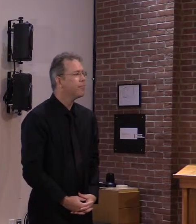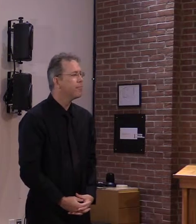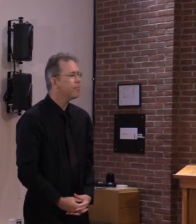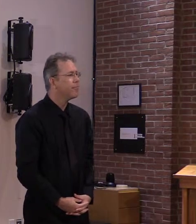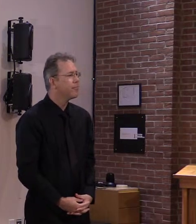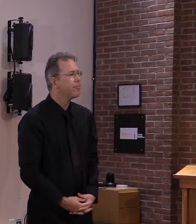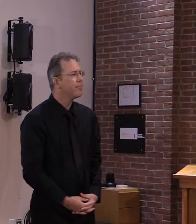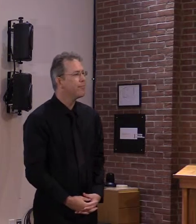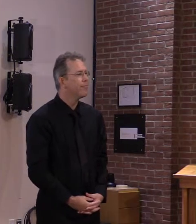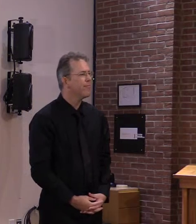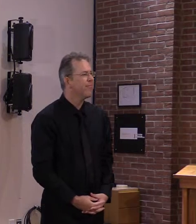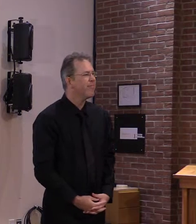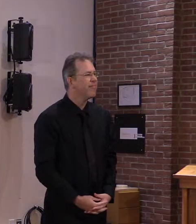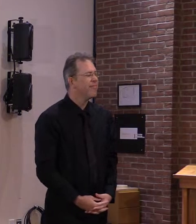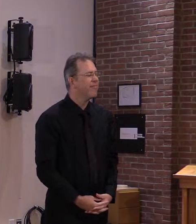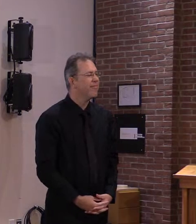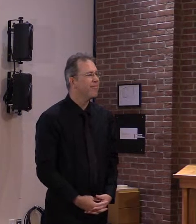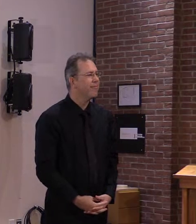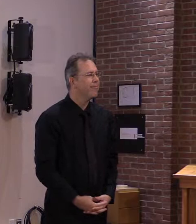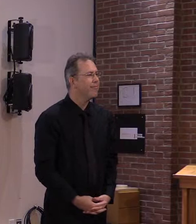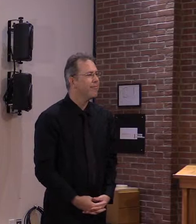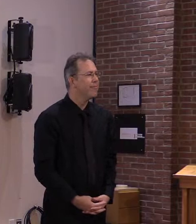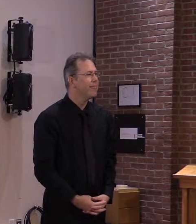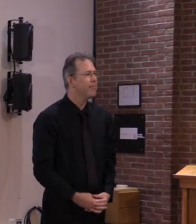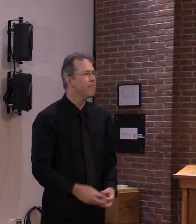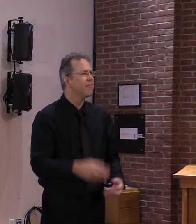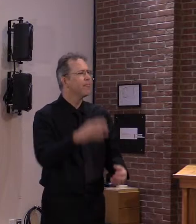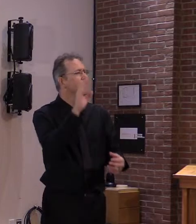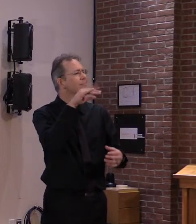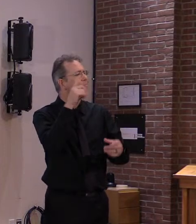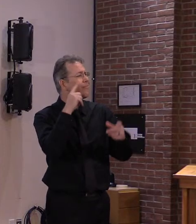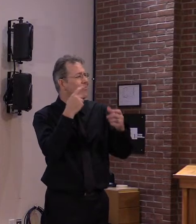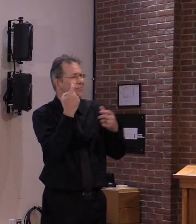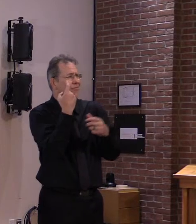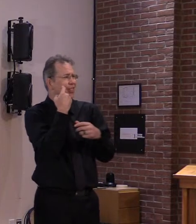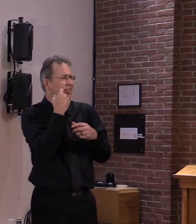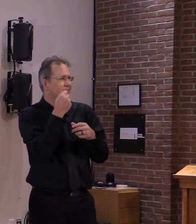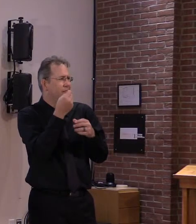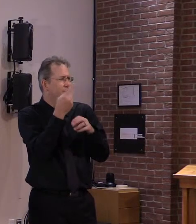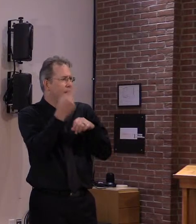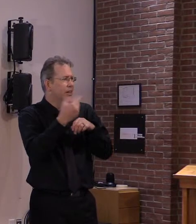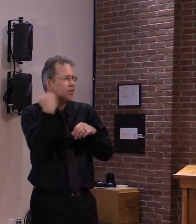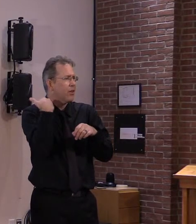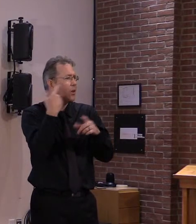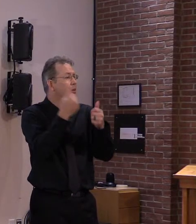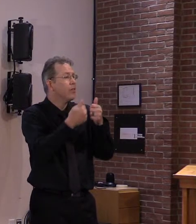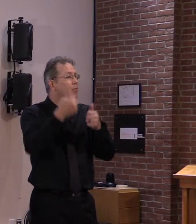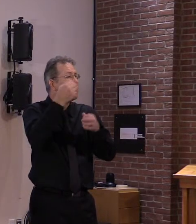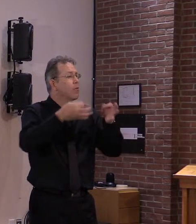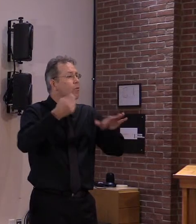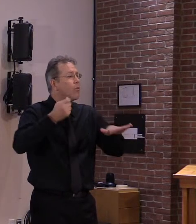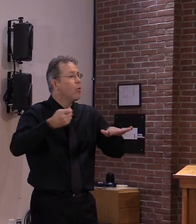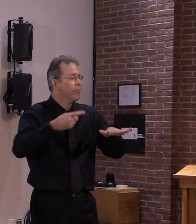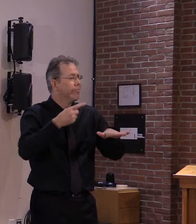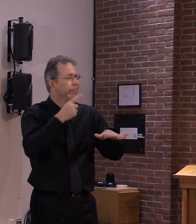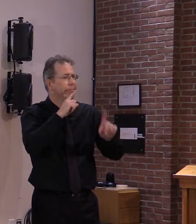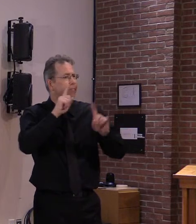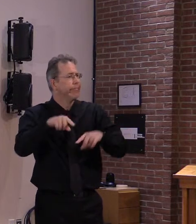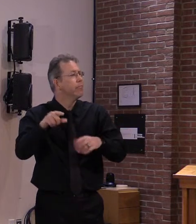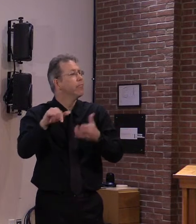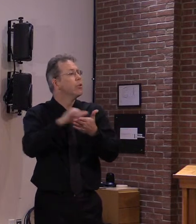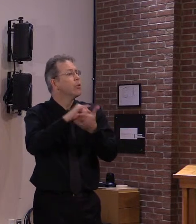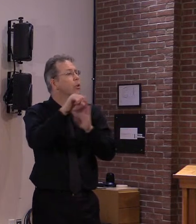pretty much stopped doing that at the moment. Most, if not all, skilled nursing facilities have restrictions